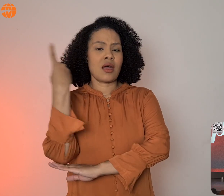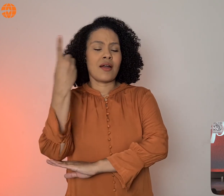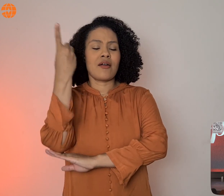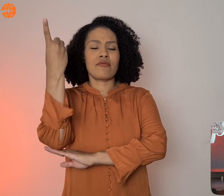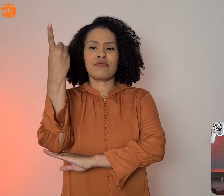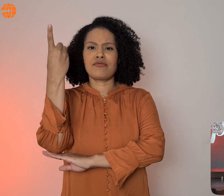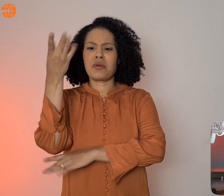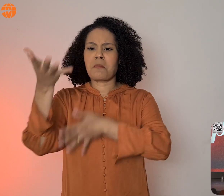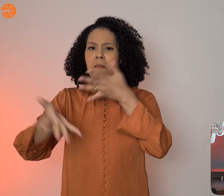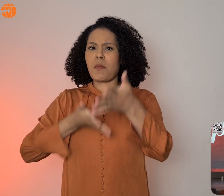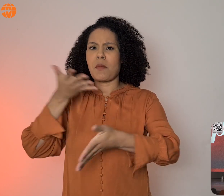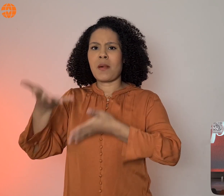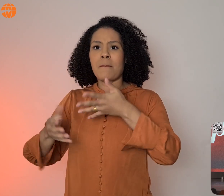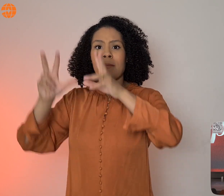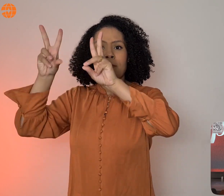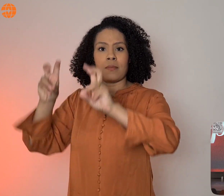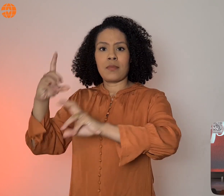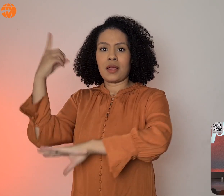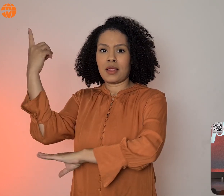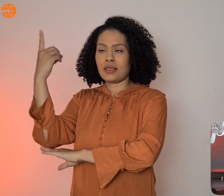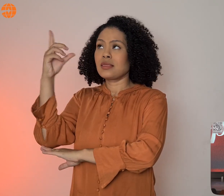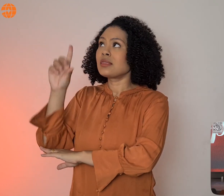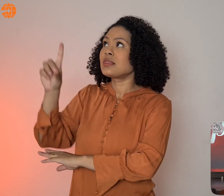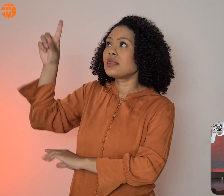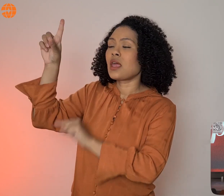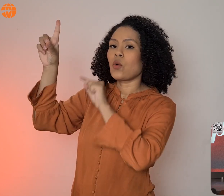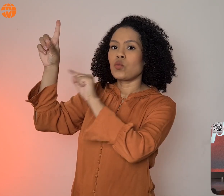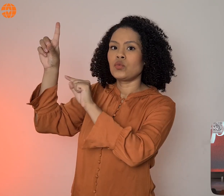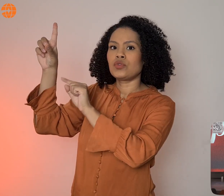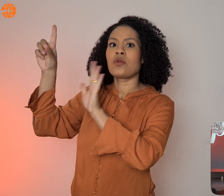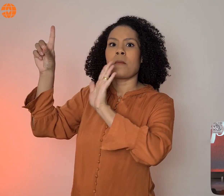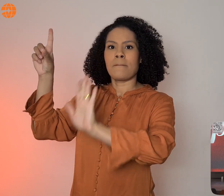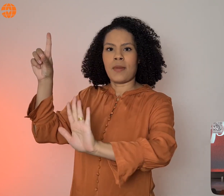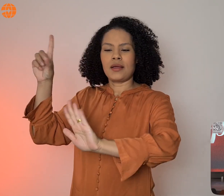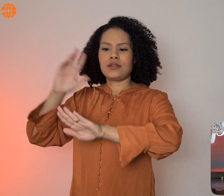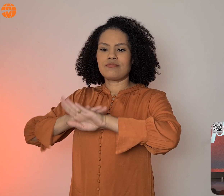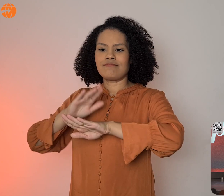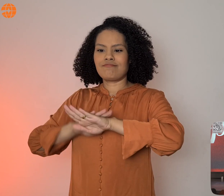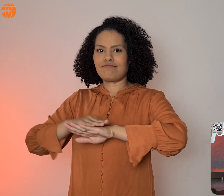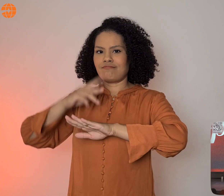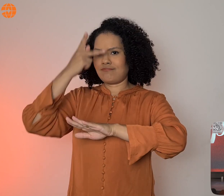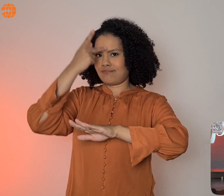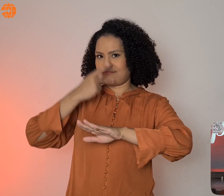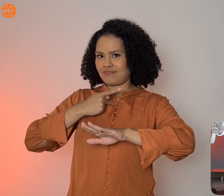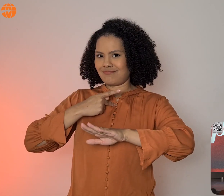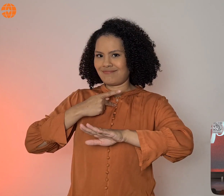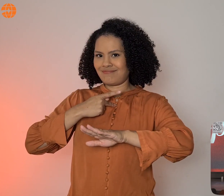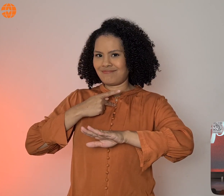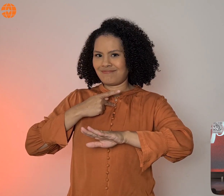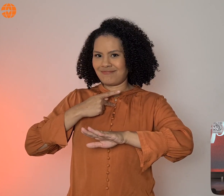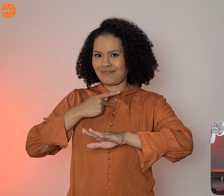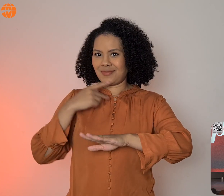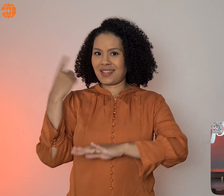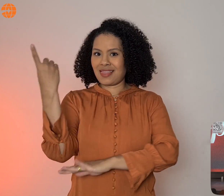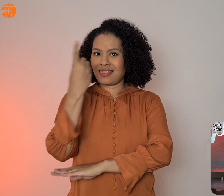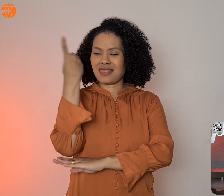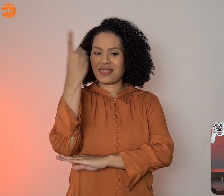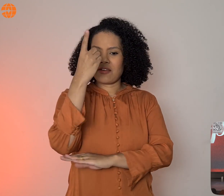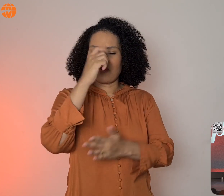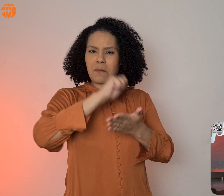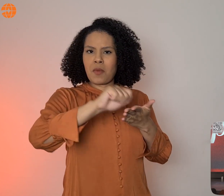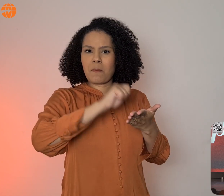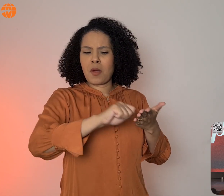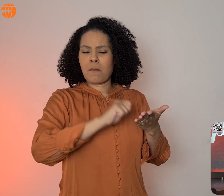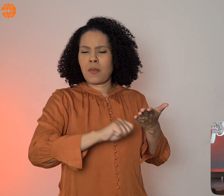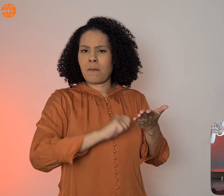Davi fala sobre Deus, mas ele fala para ele mesmo. Yes, it's written to himself. É algo escrito para ele mesmo.